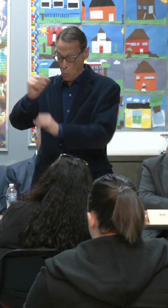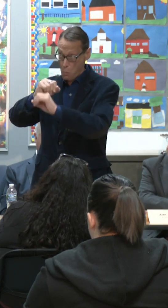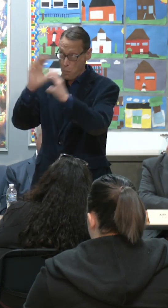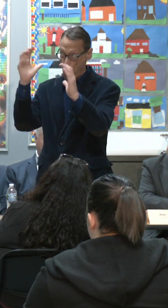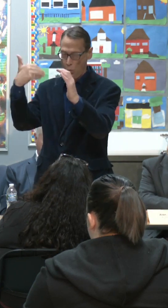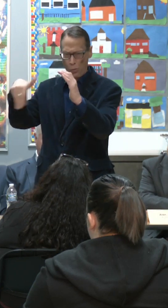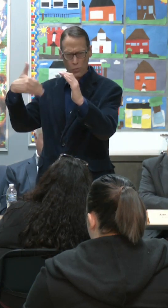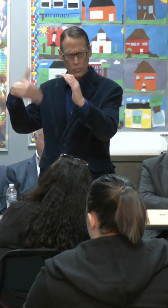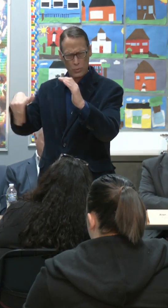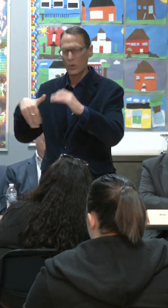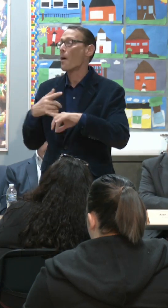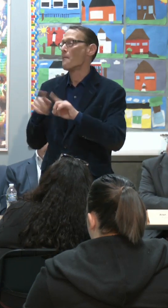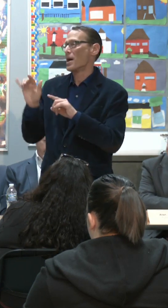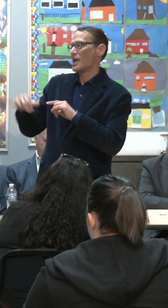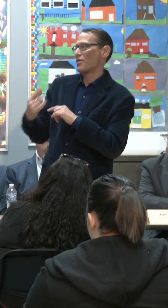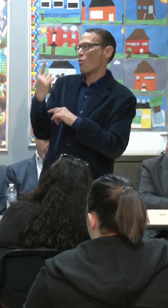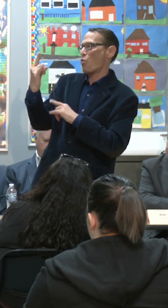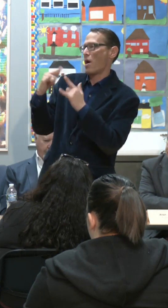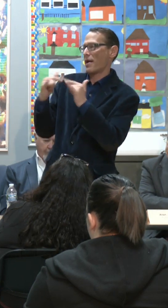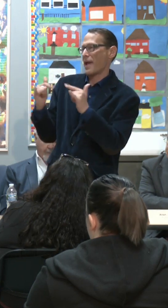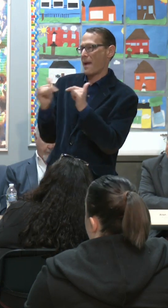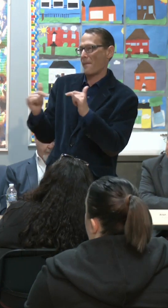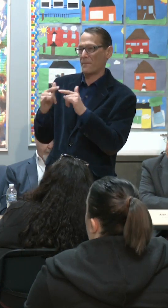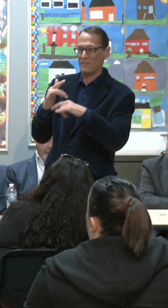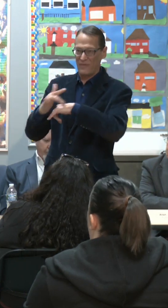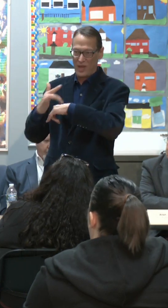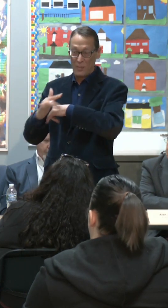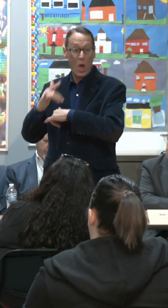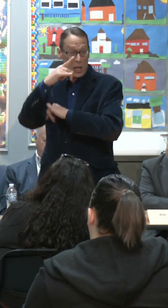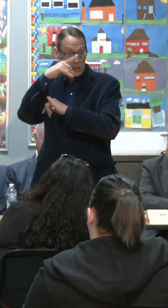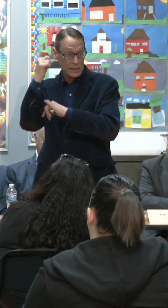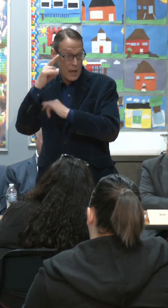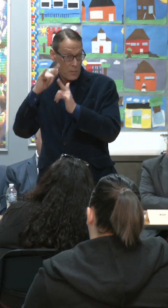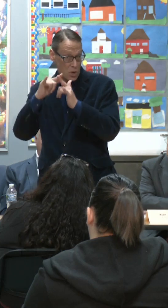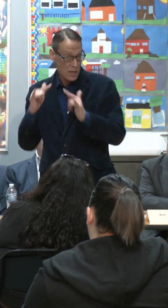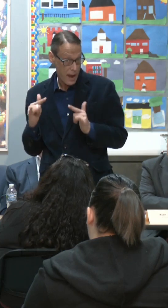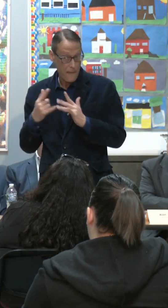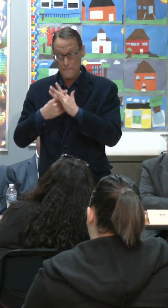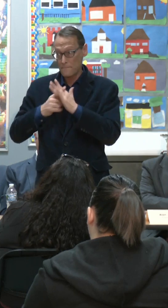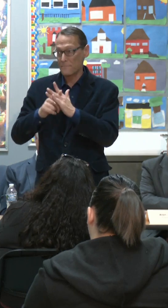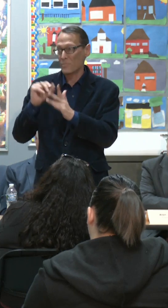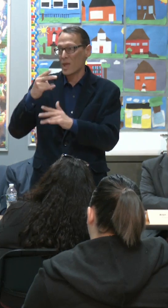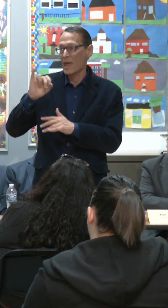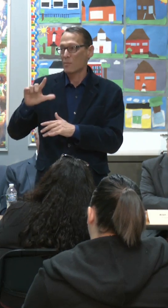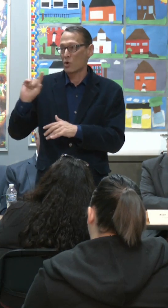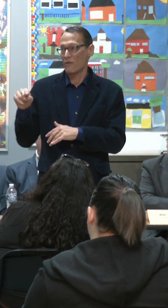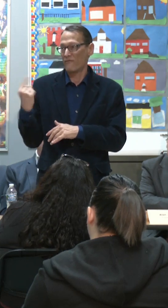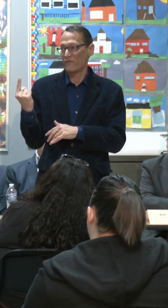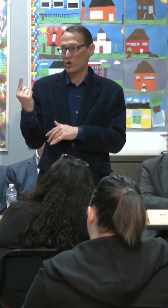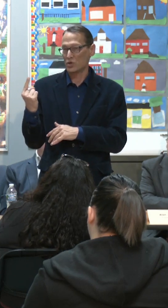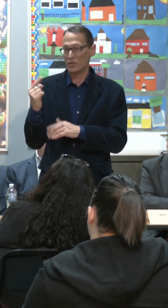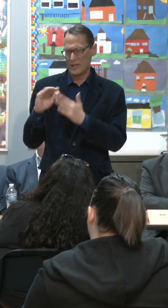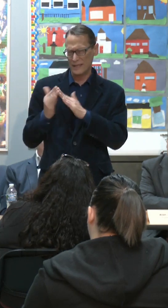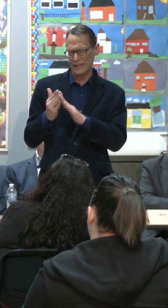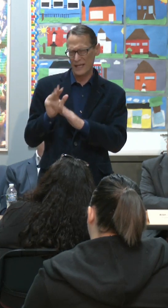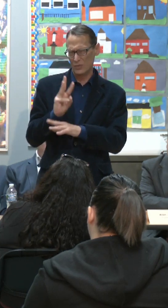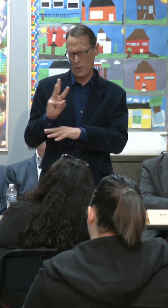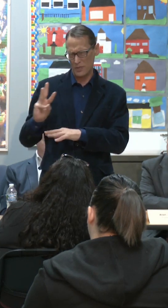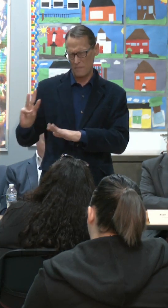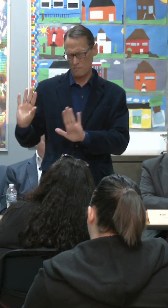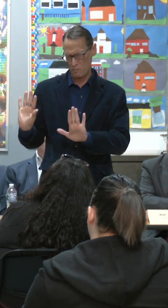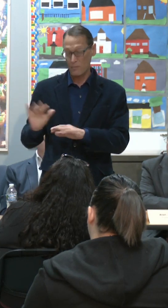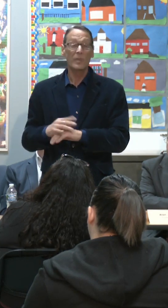that's just one of the camps that we have available. Summer camp registration begins on April 1st on the city's website, or if you